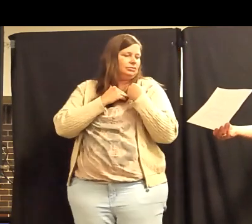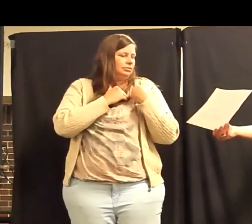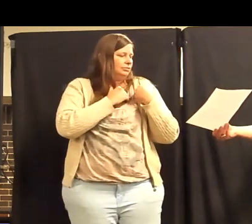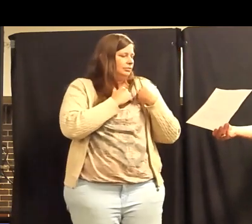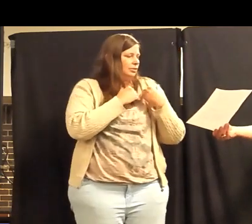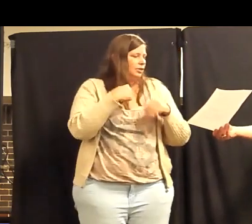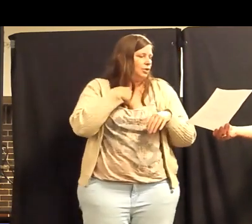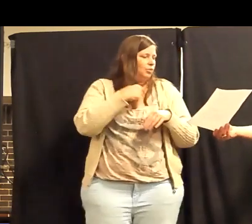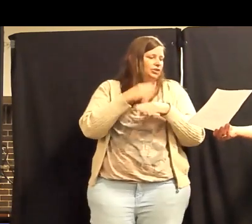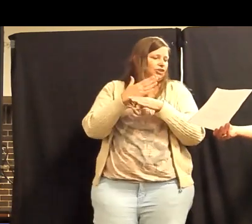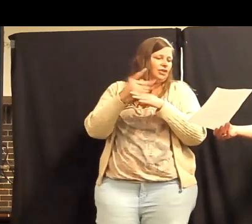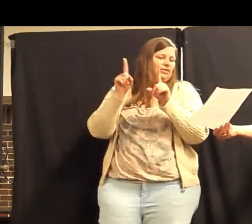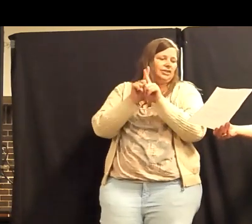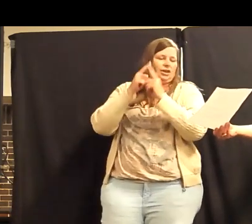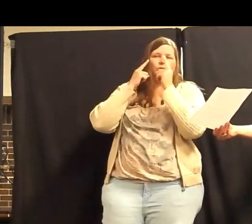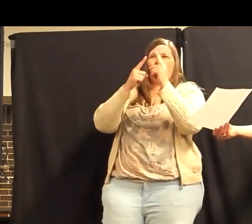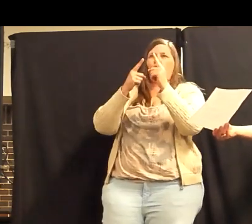respect and accountability.